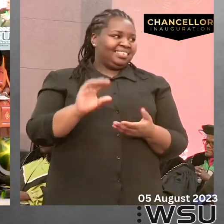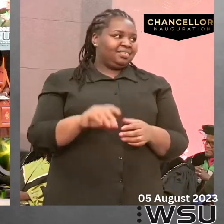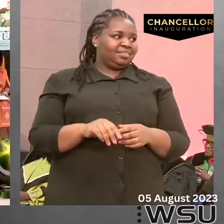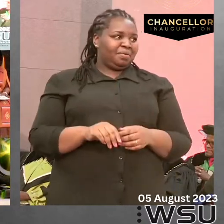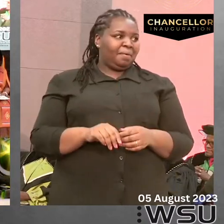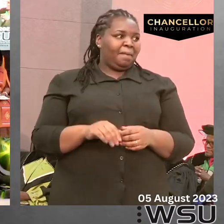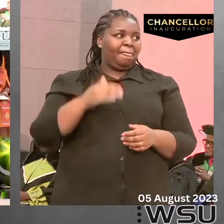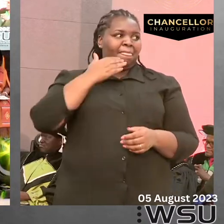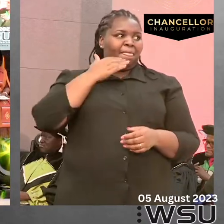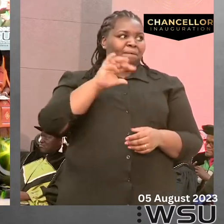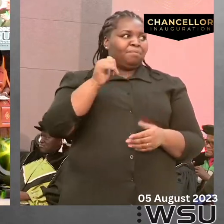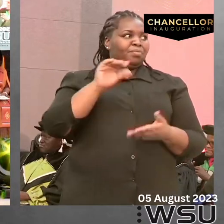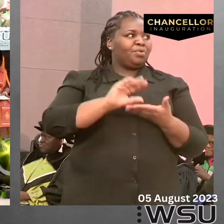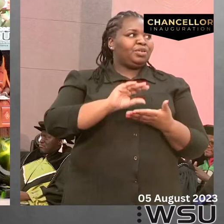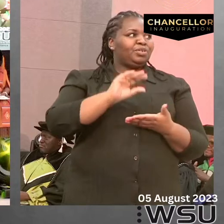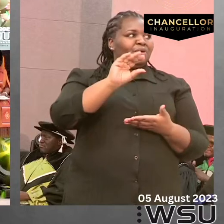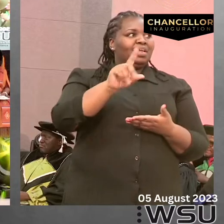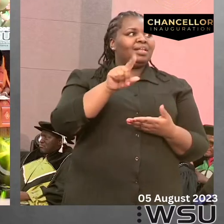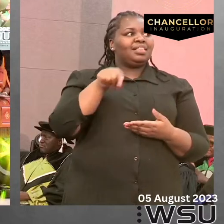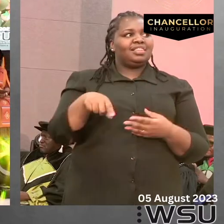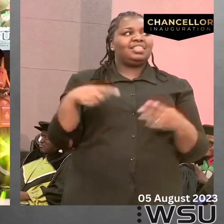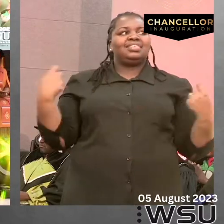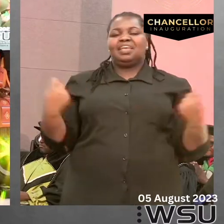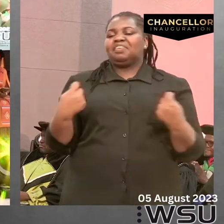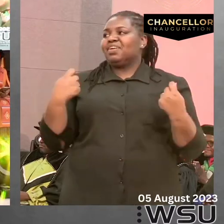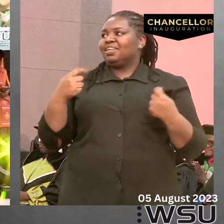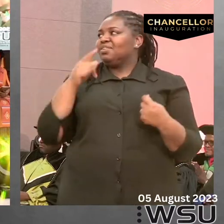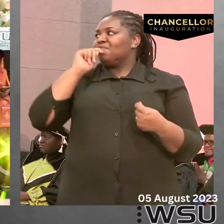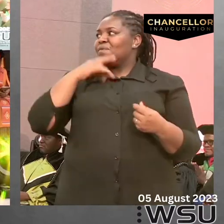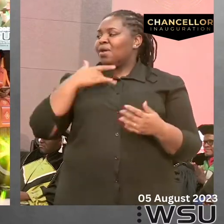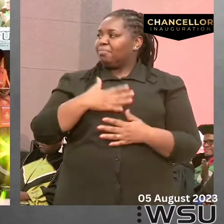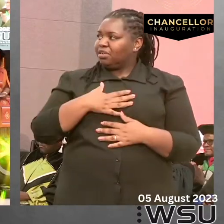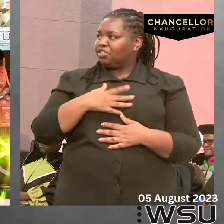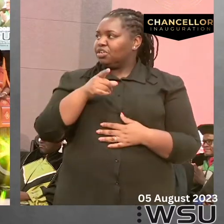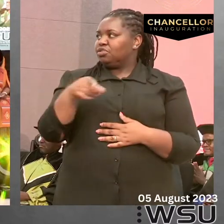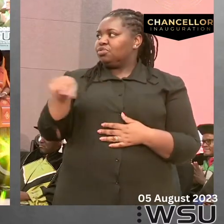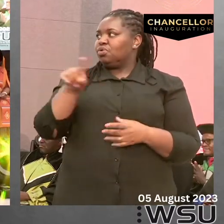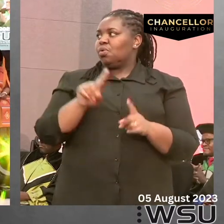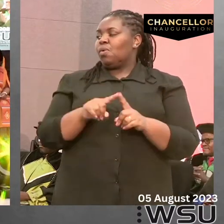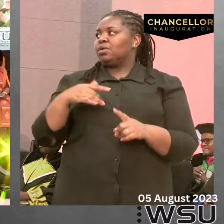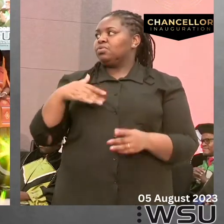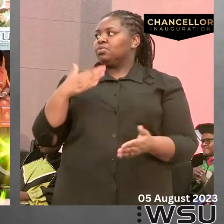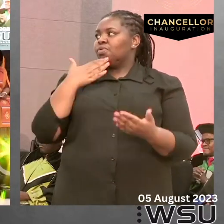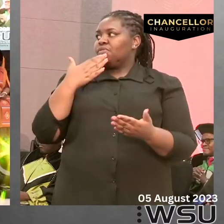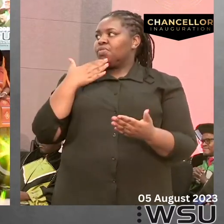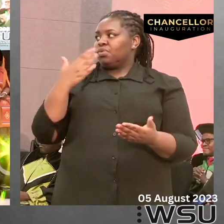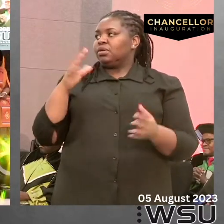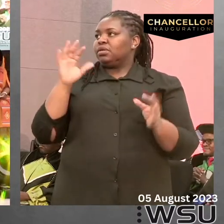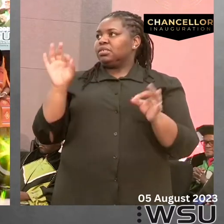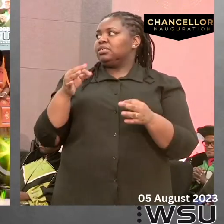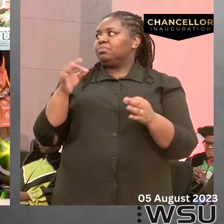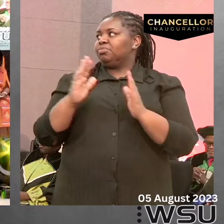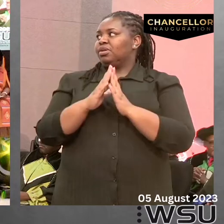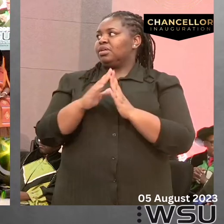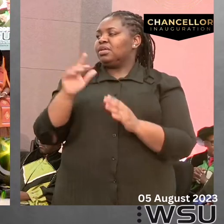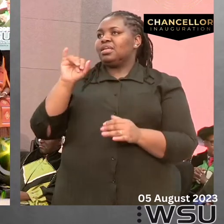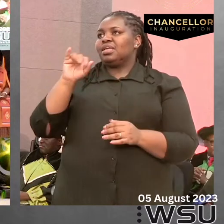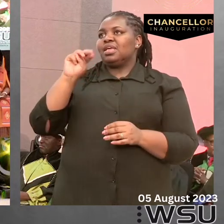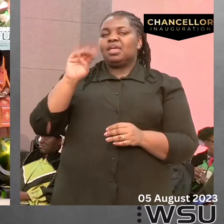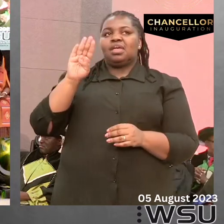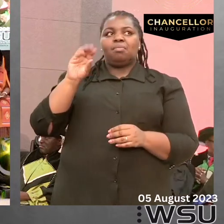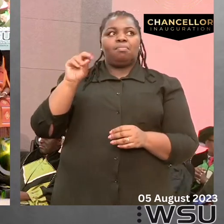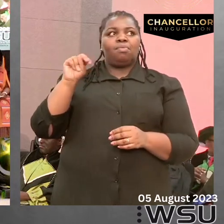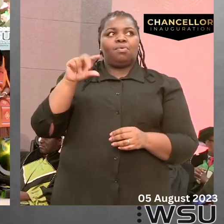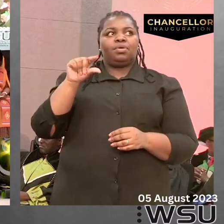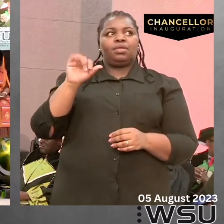who also donated for this event. We appreciate you. We also want to thank the praise singer, Imbongi. We